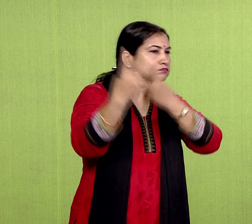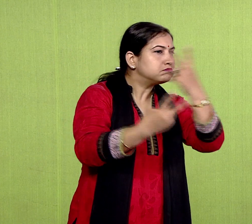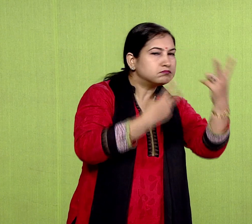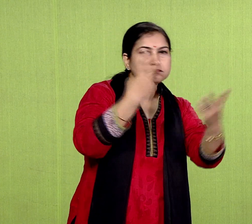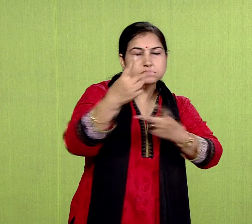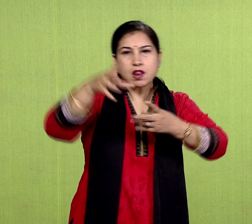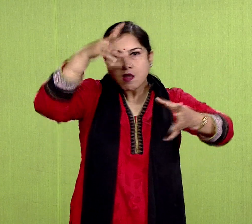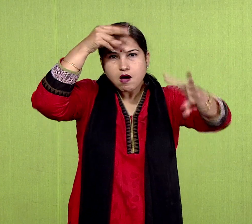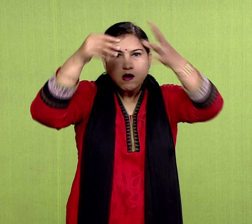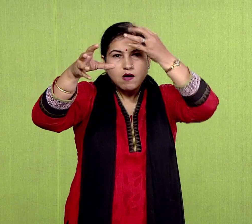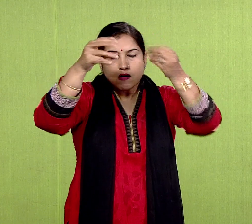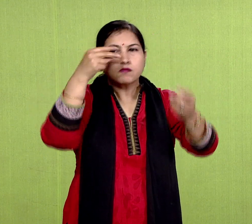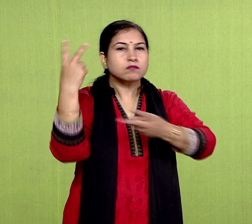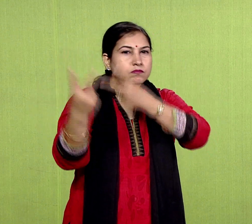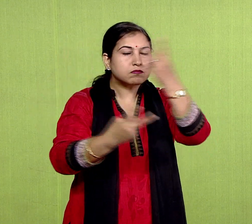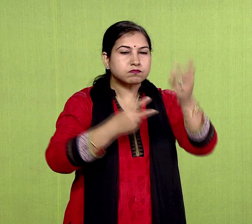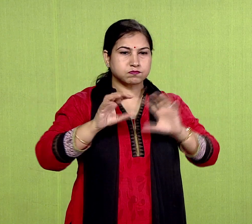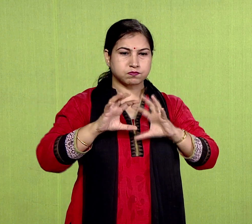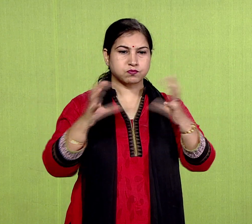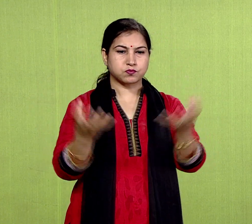He visited India during this time period.